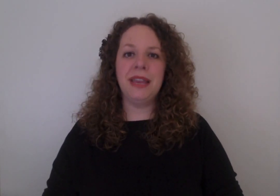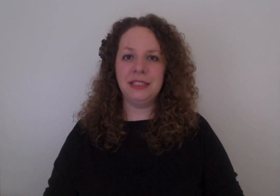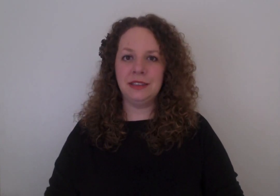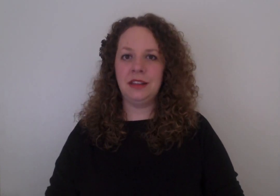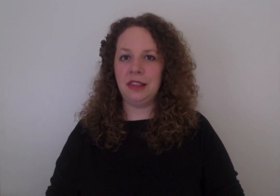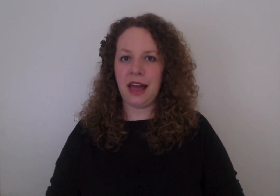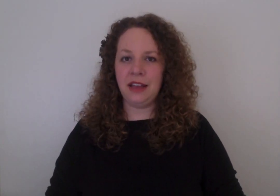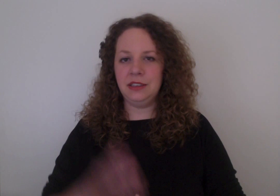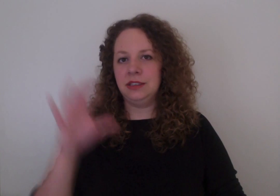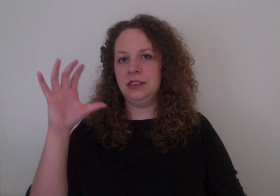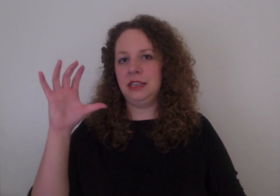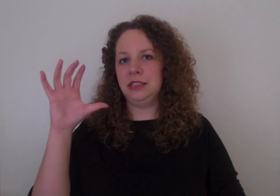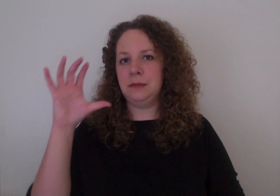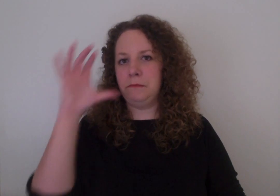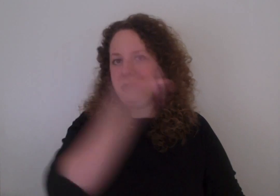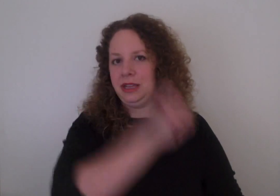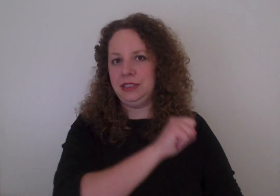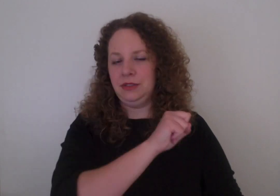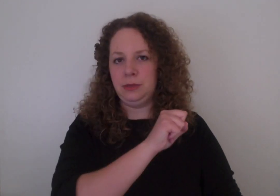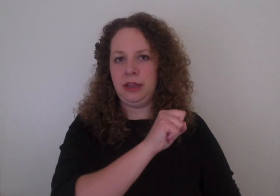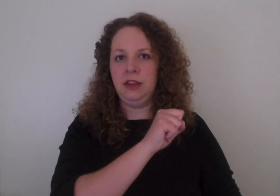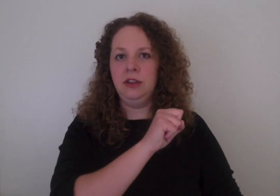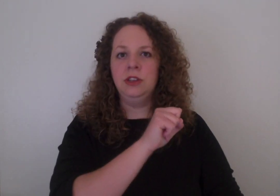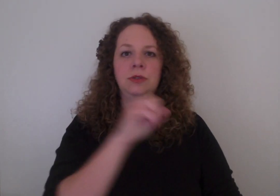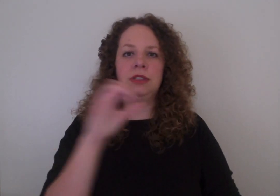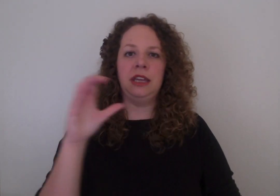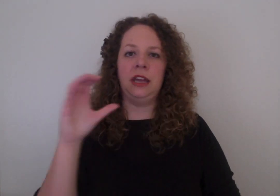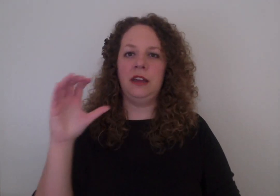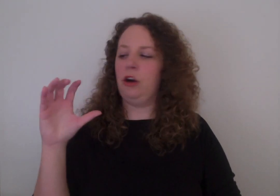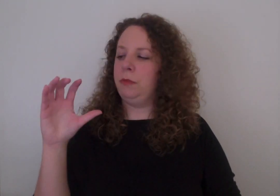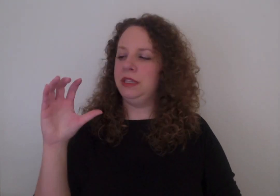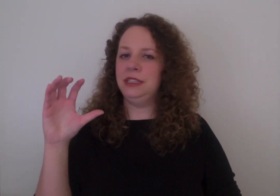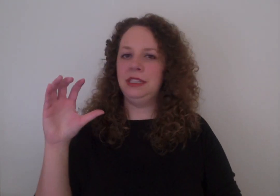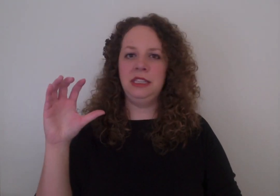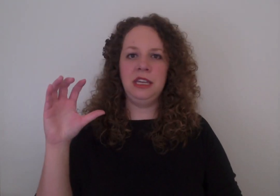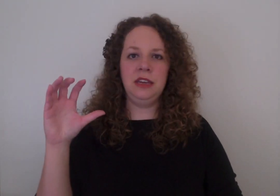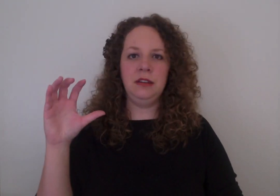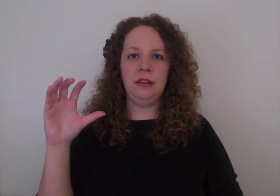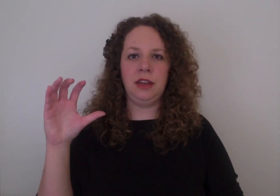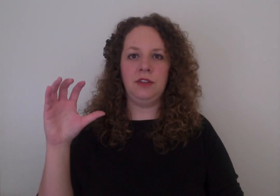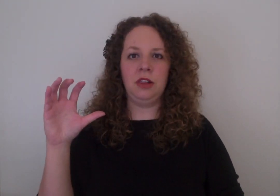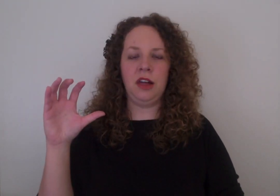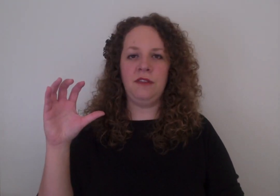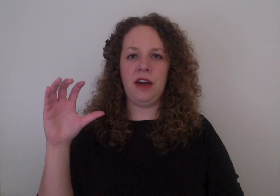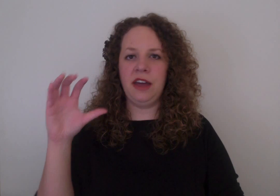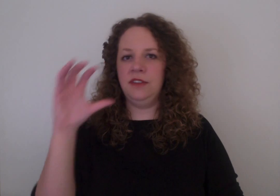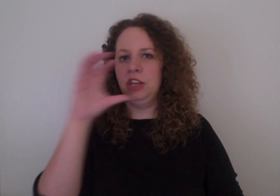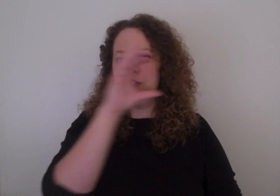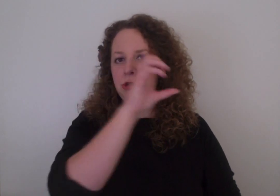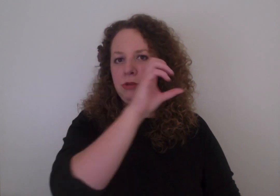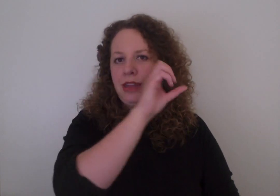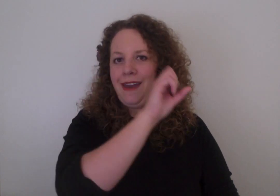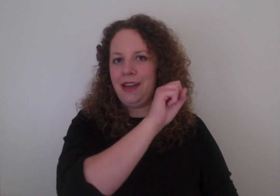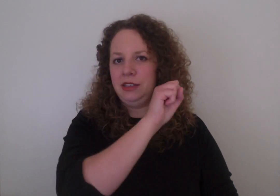miss class is miss this way. So it's like an open C, kind of a quad 5, to an S this